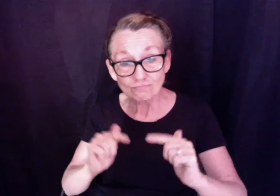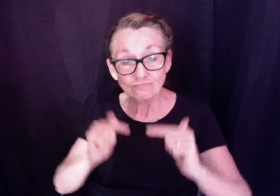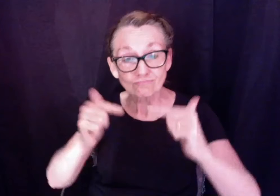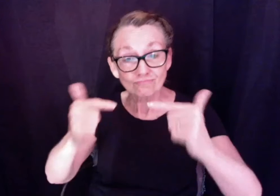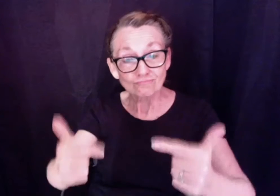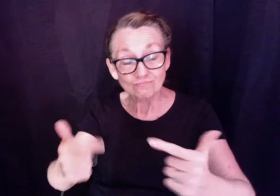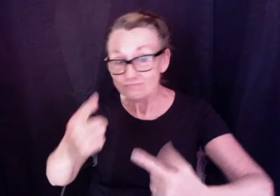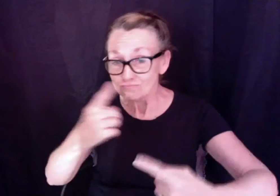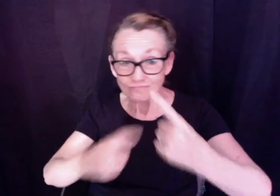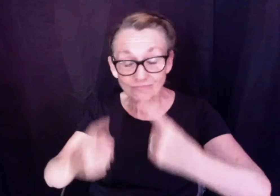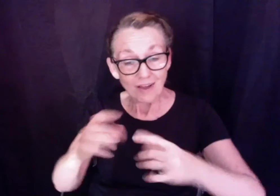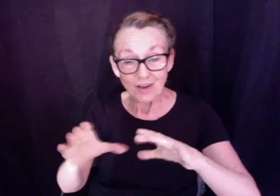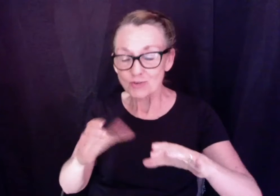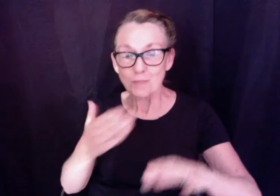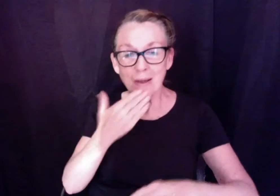them.